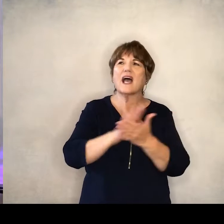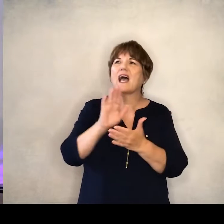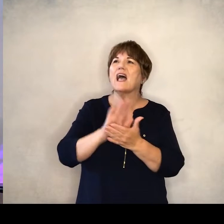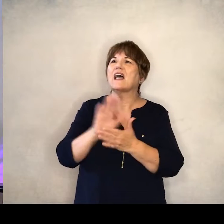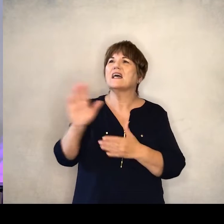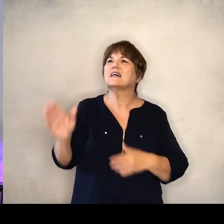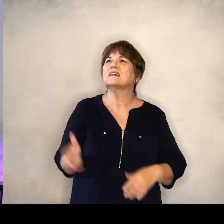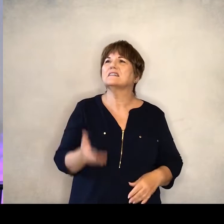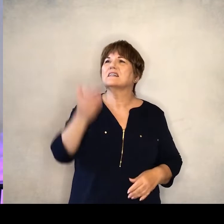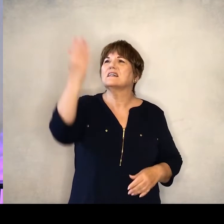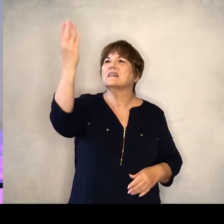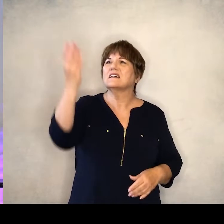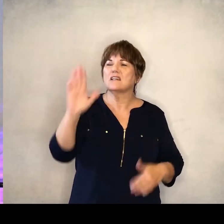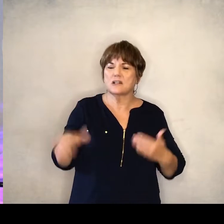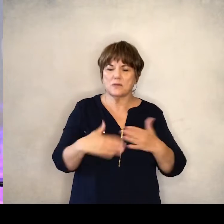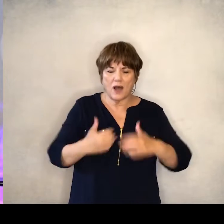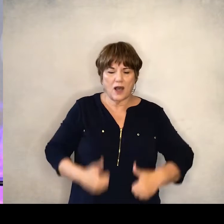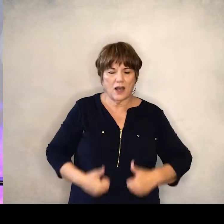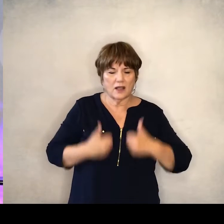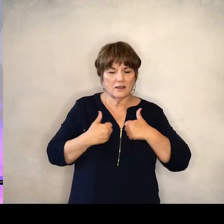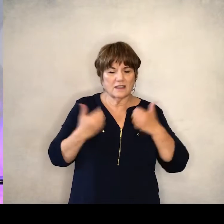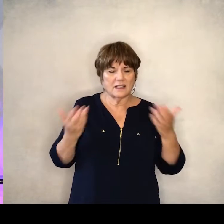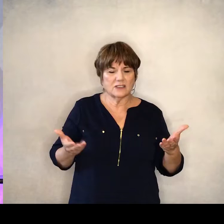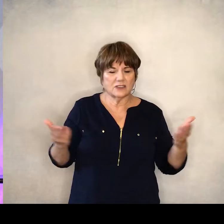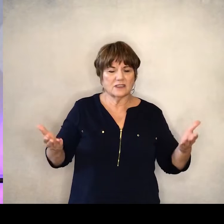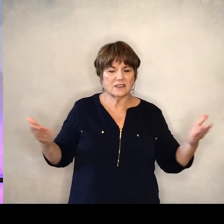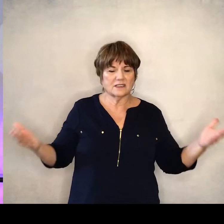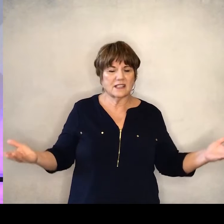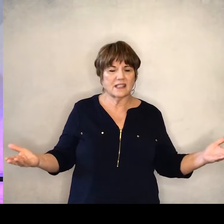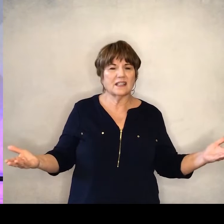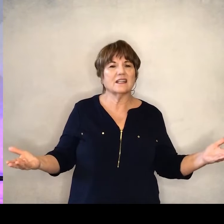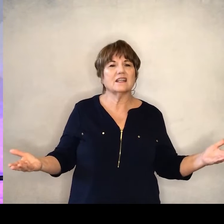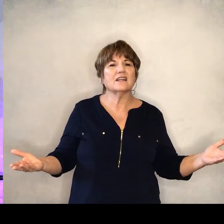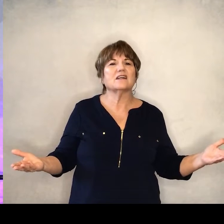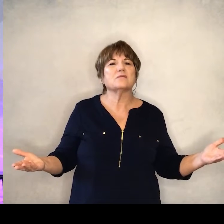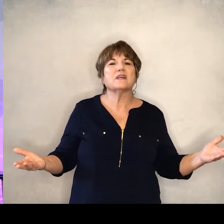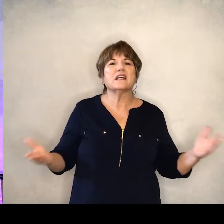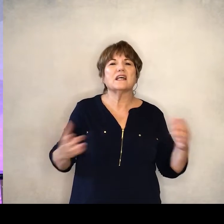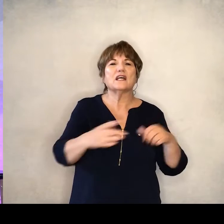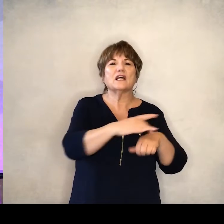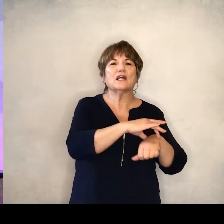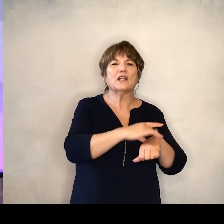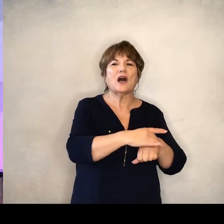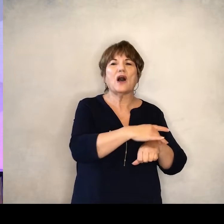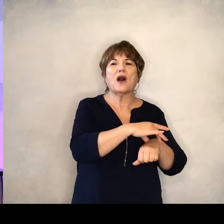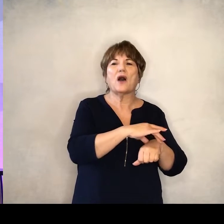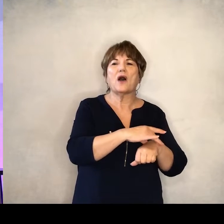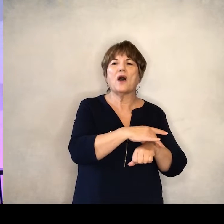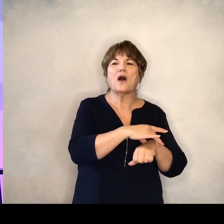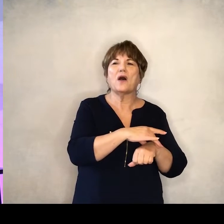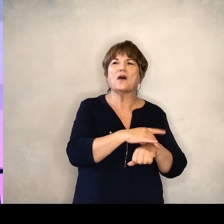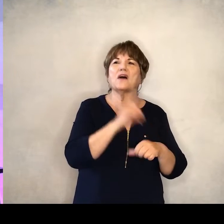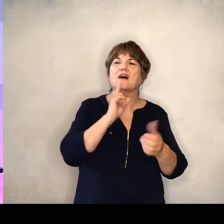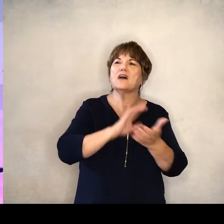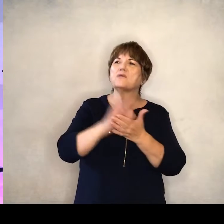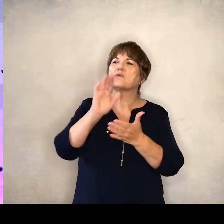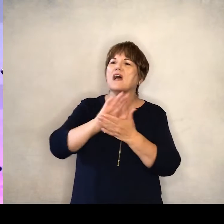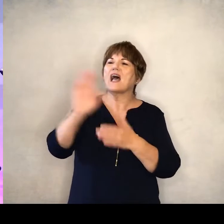Praise him, all creatures here below.